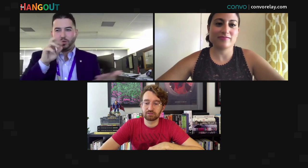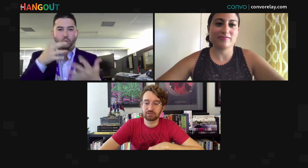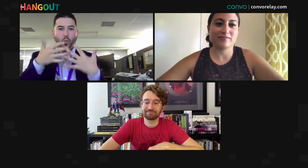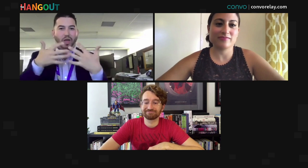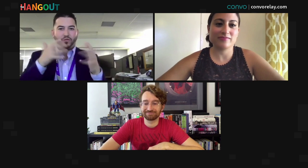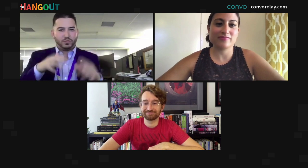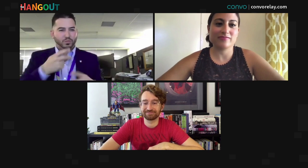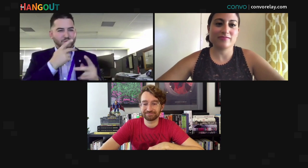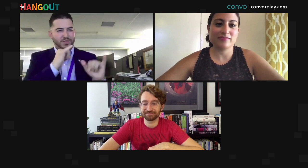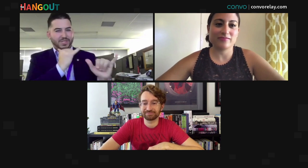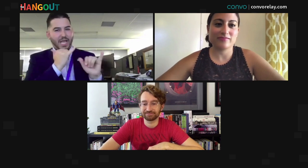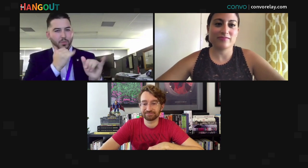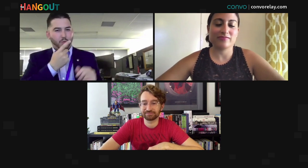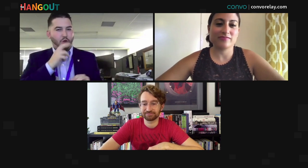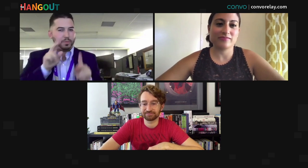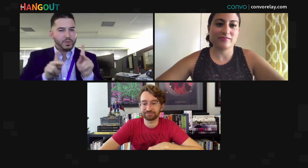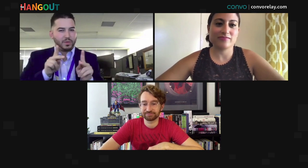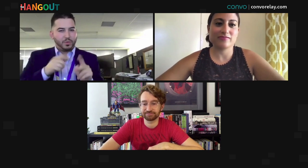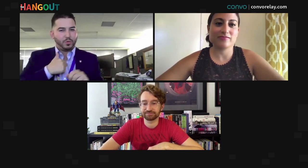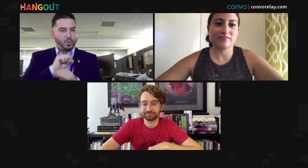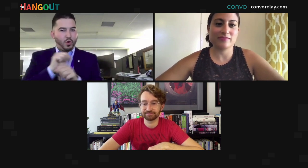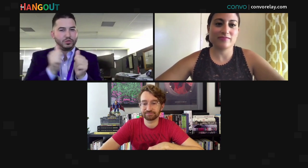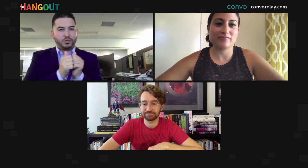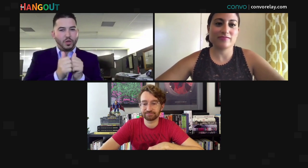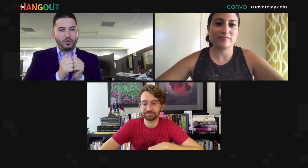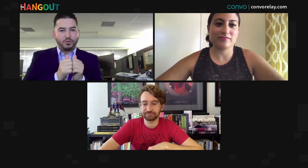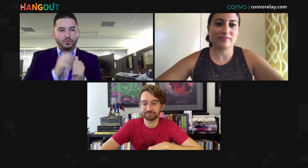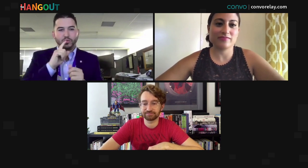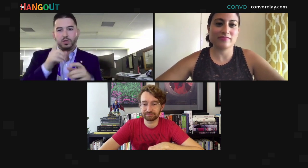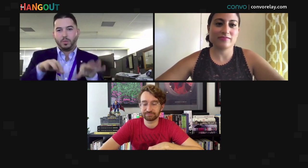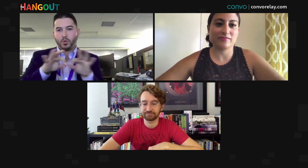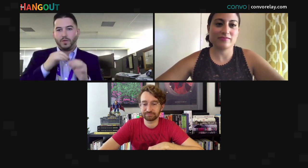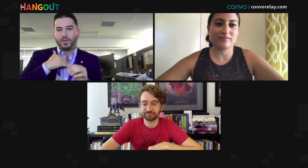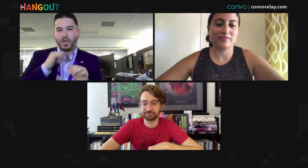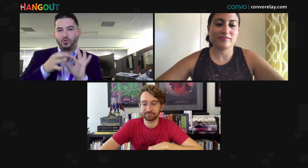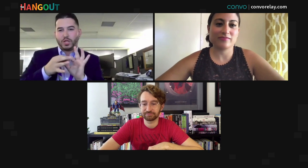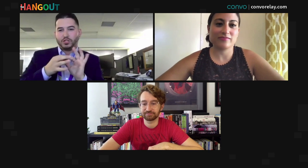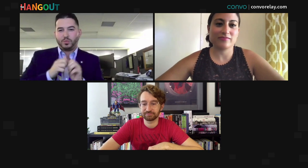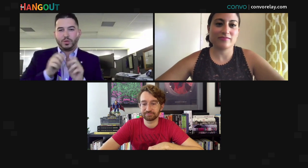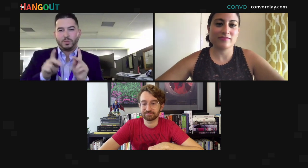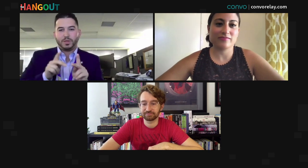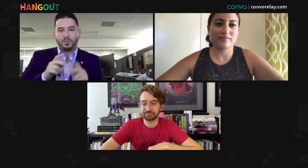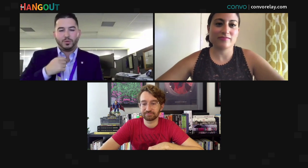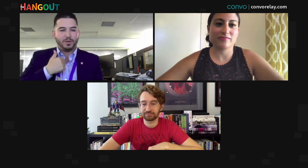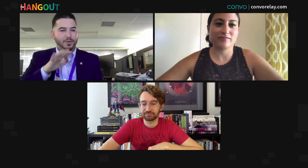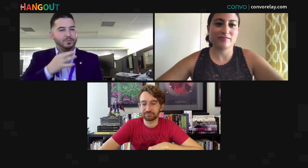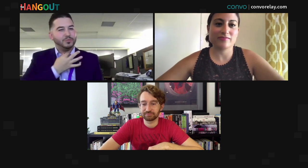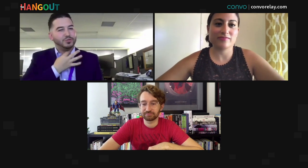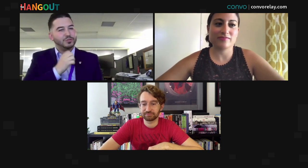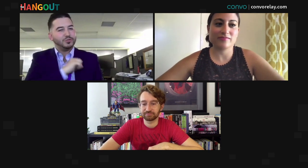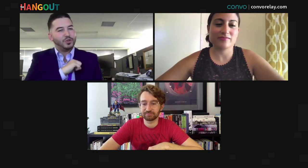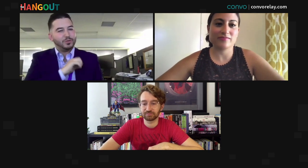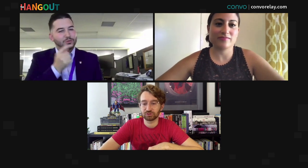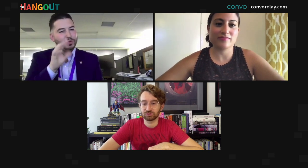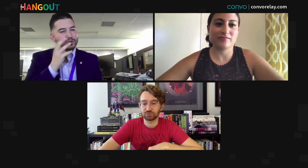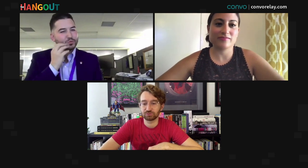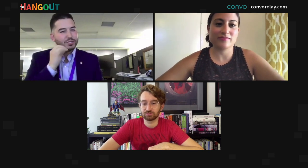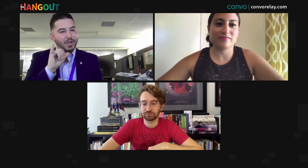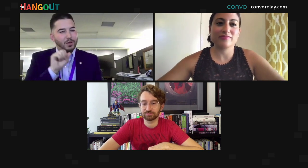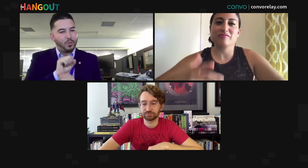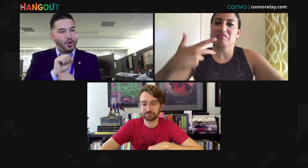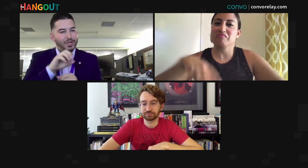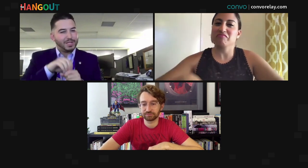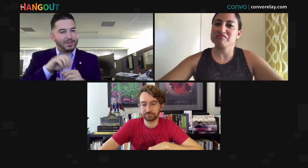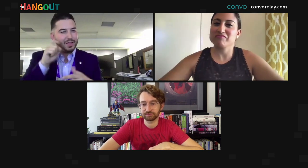them know that, yeah, I'm deaf, you're hearing or whatever the case is, but we're the same. We have these commonalities, we're people, we work together. So it's really important to